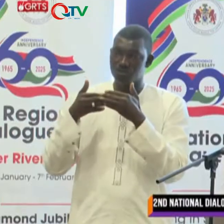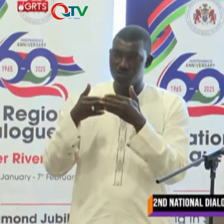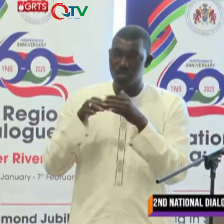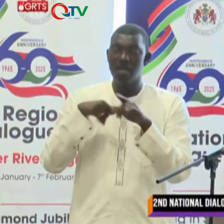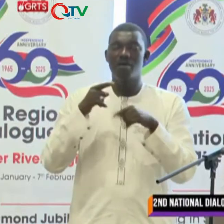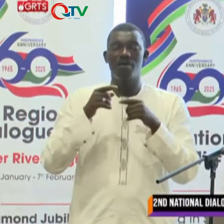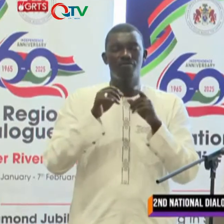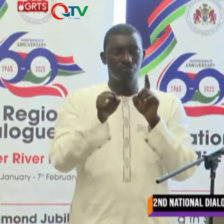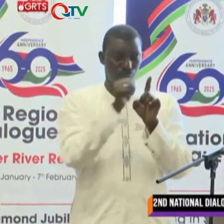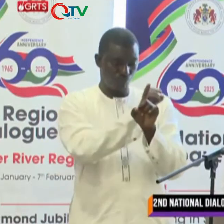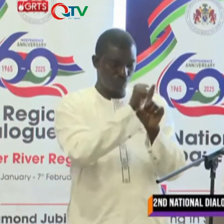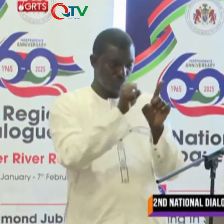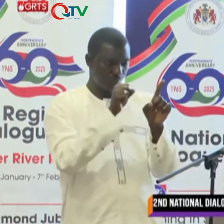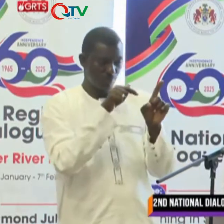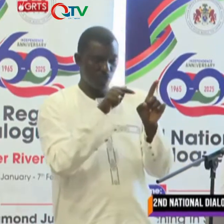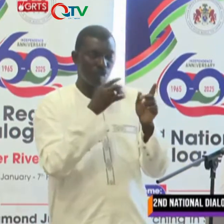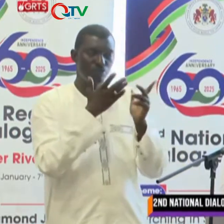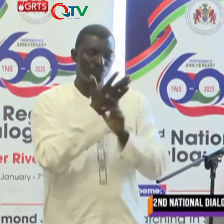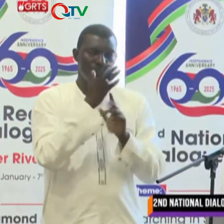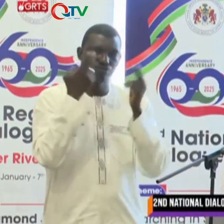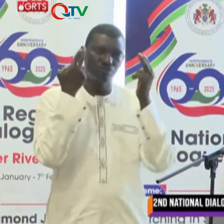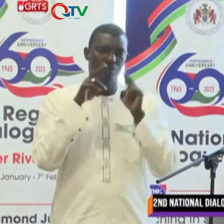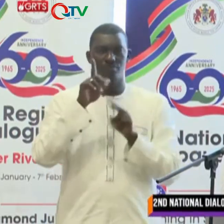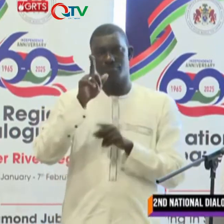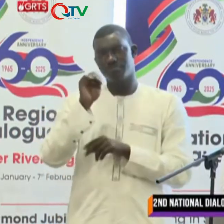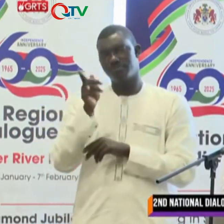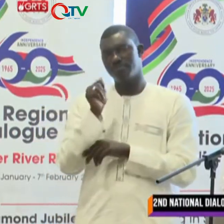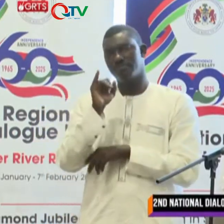of the status quo through the legislature.